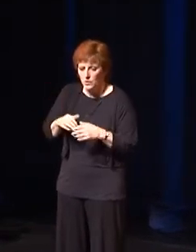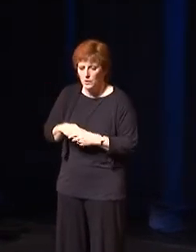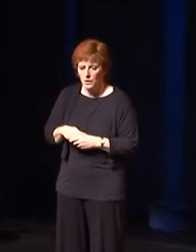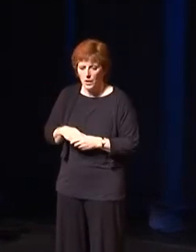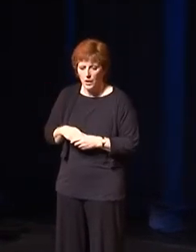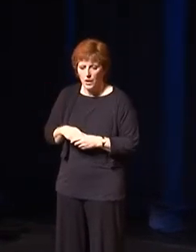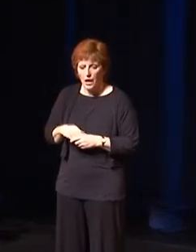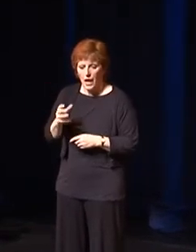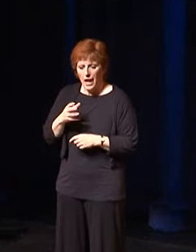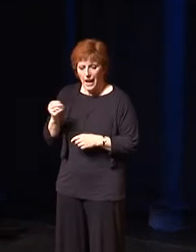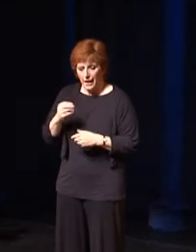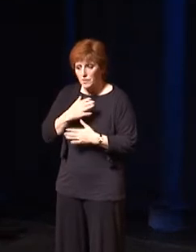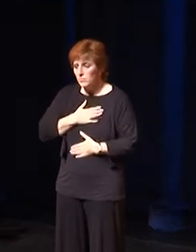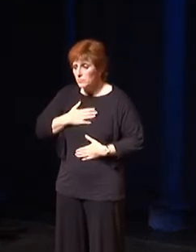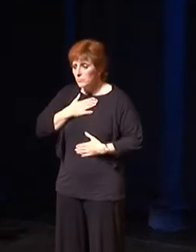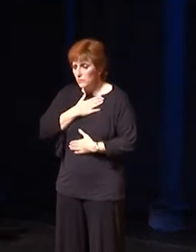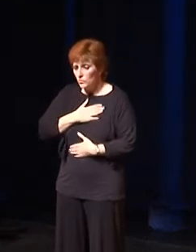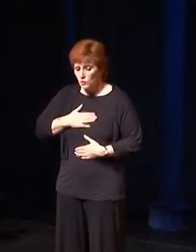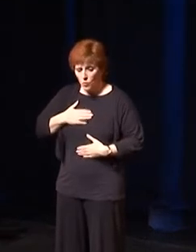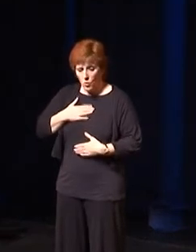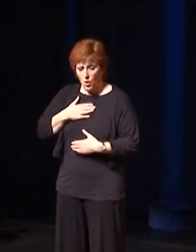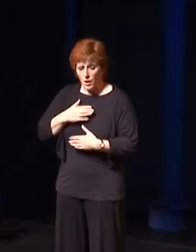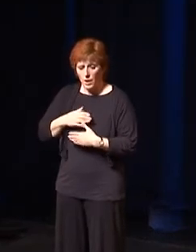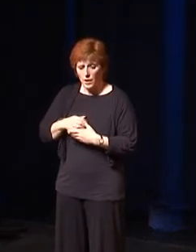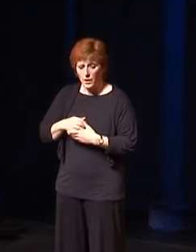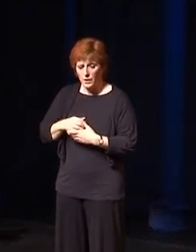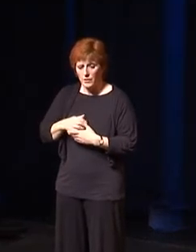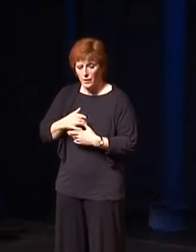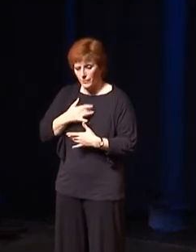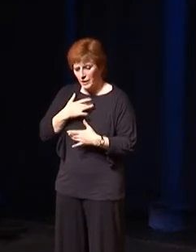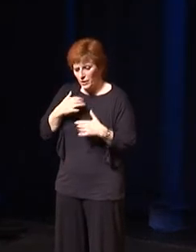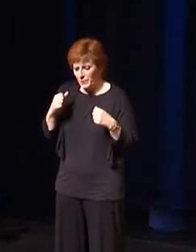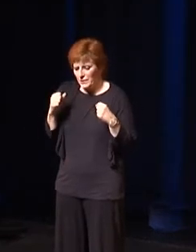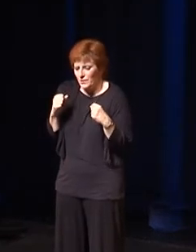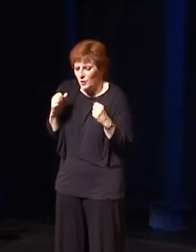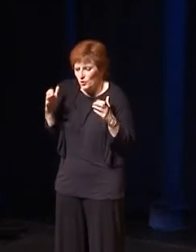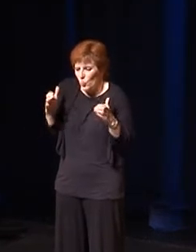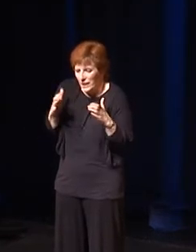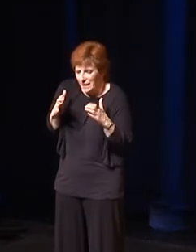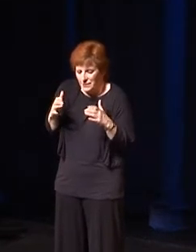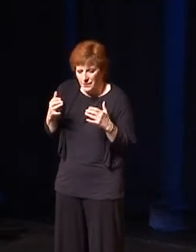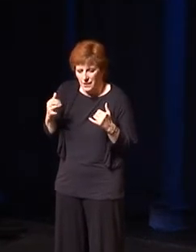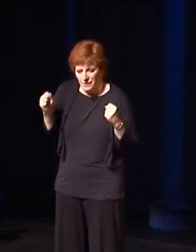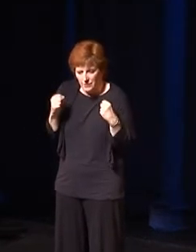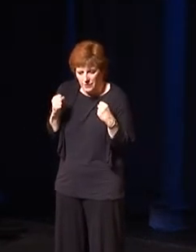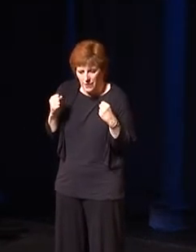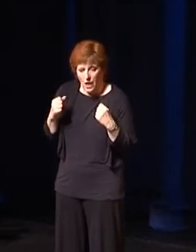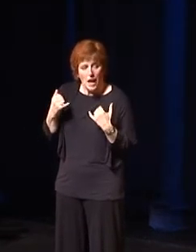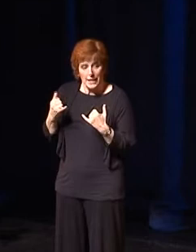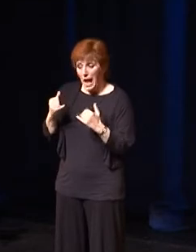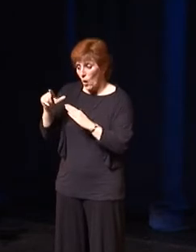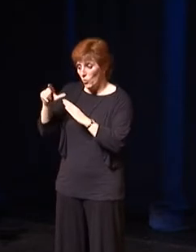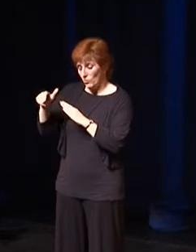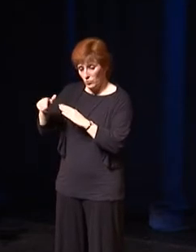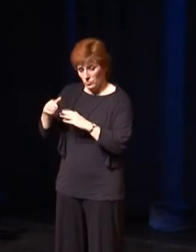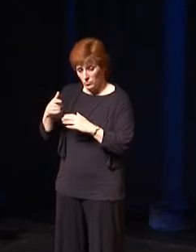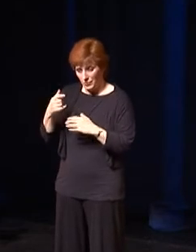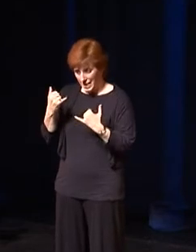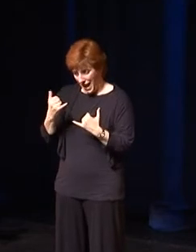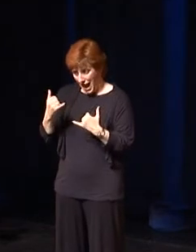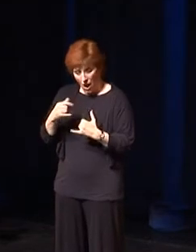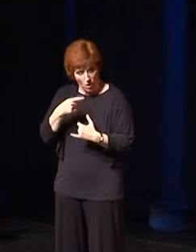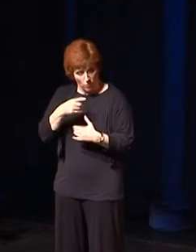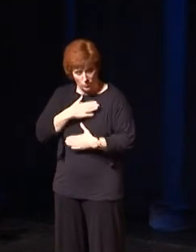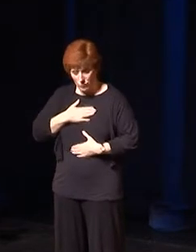you enjoyed the ability of being squeezed. Now, later on, do you